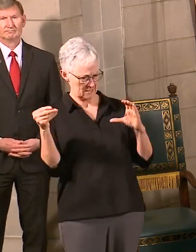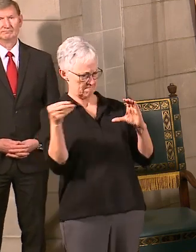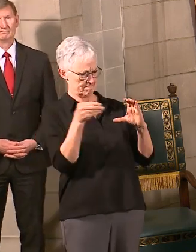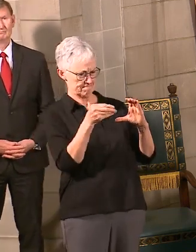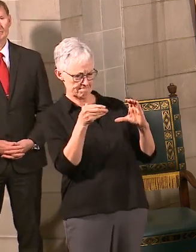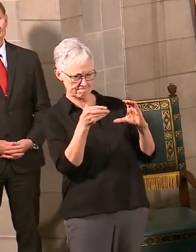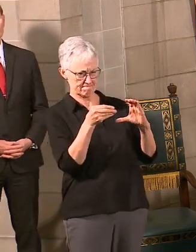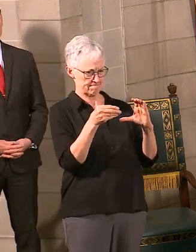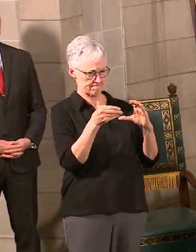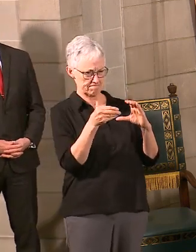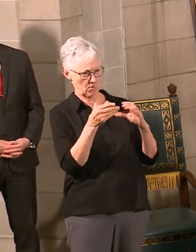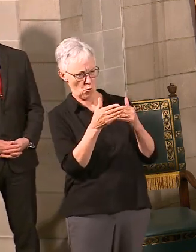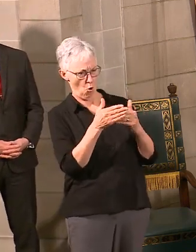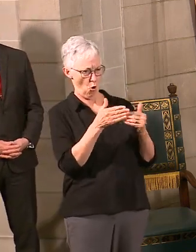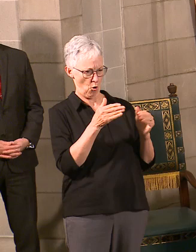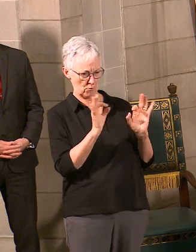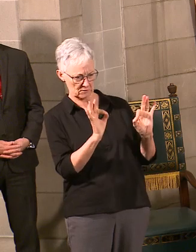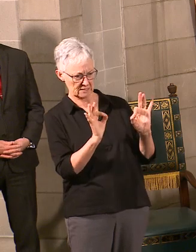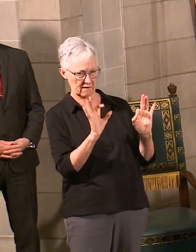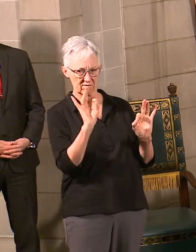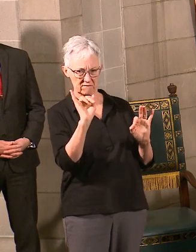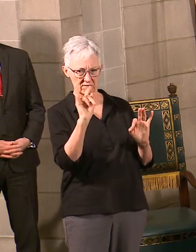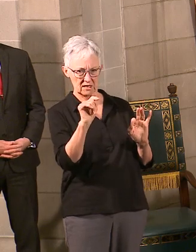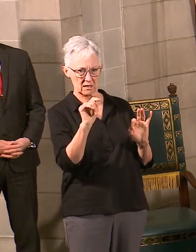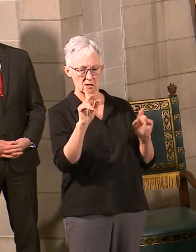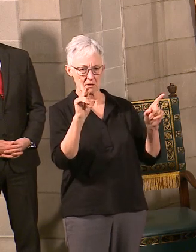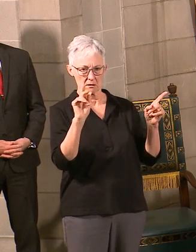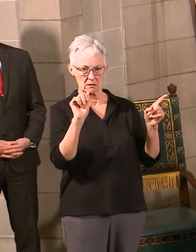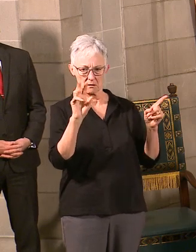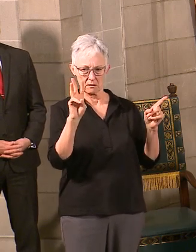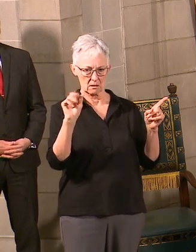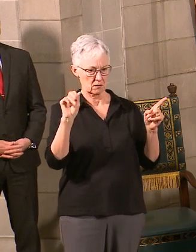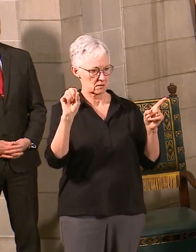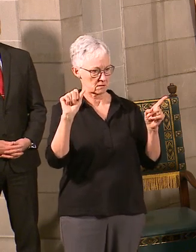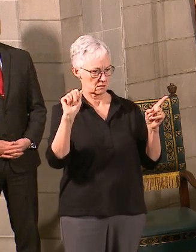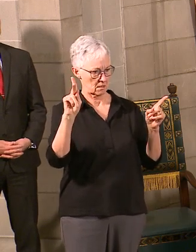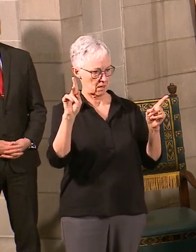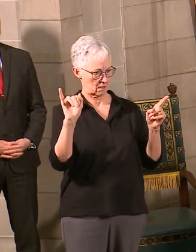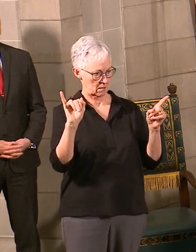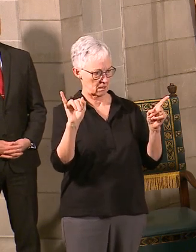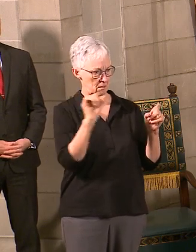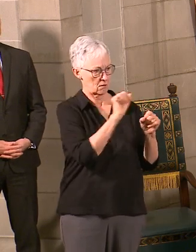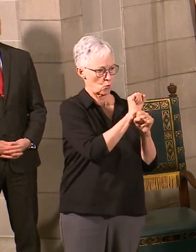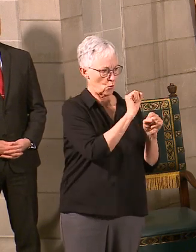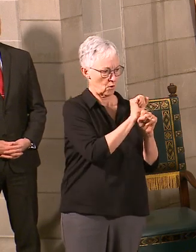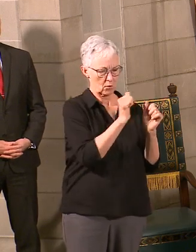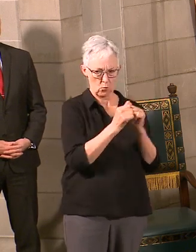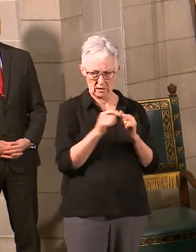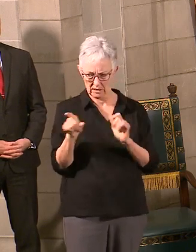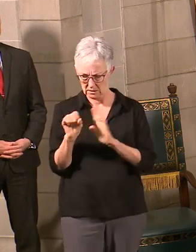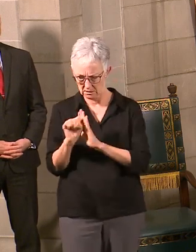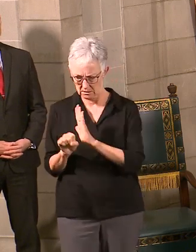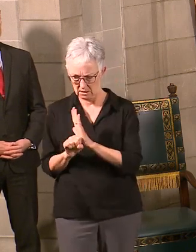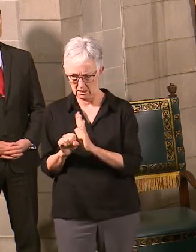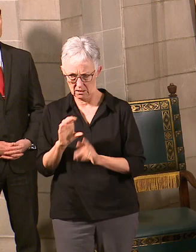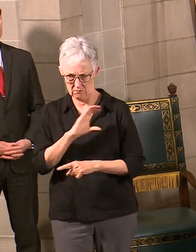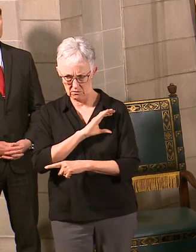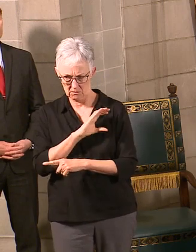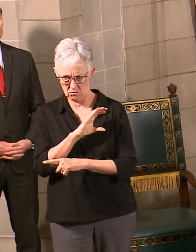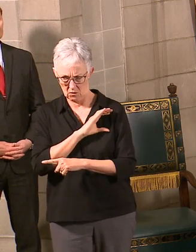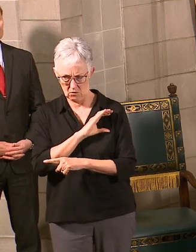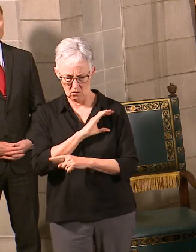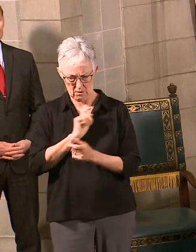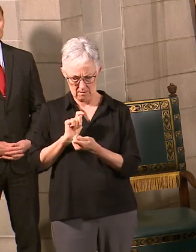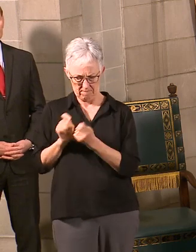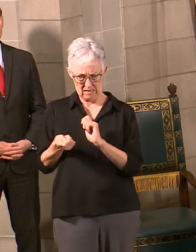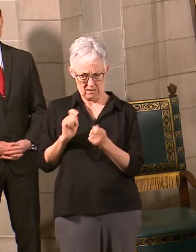but stepped up into that Kawasaki and Into Metal. They worked together with the Nebraska State Patrol to take those filters, find a way to be able to